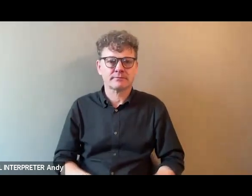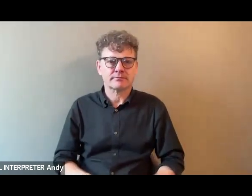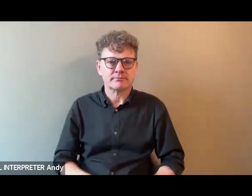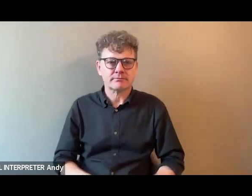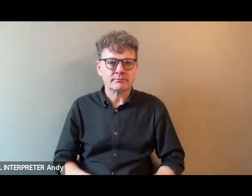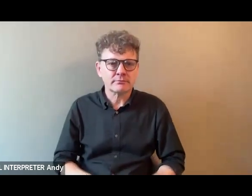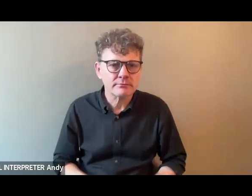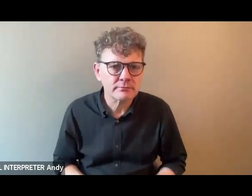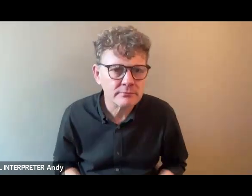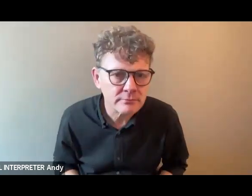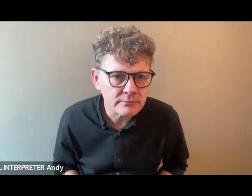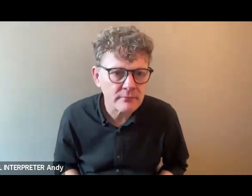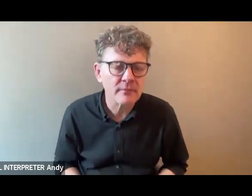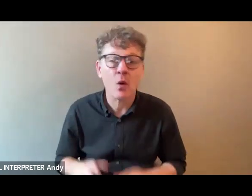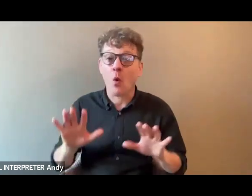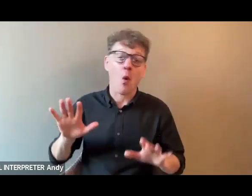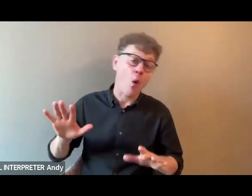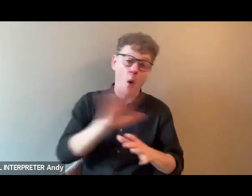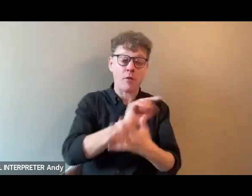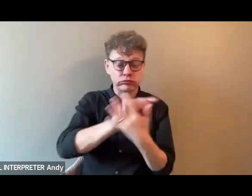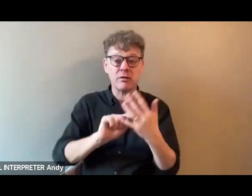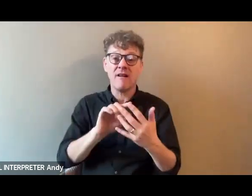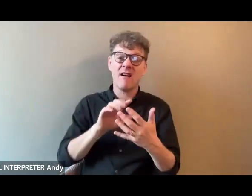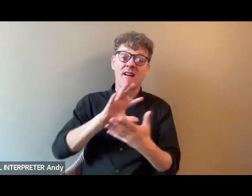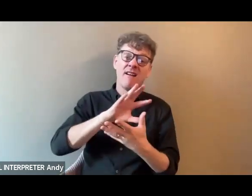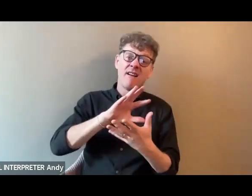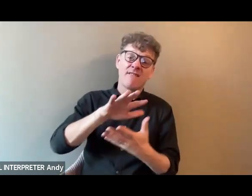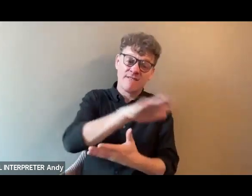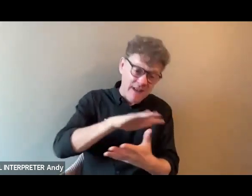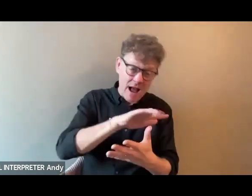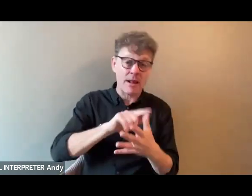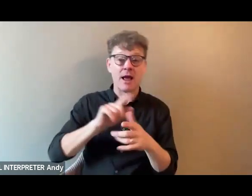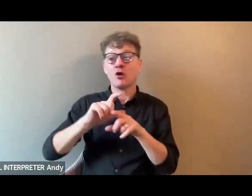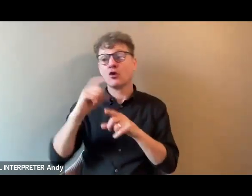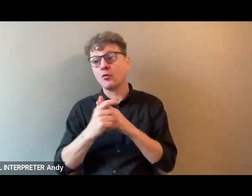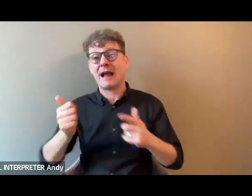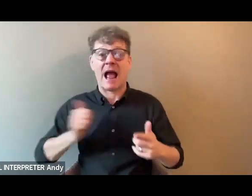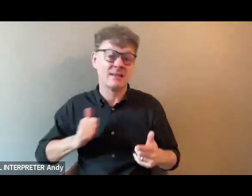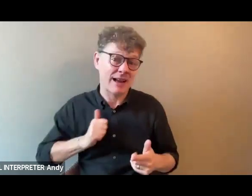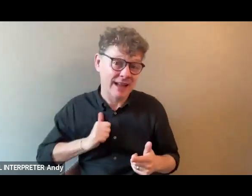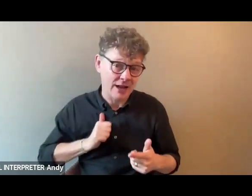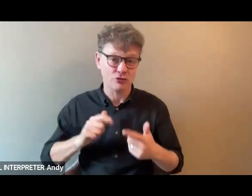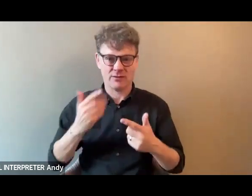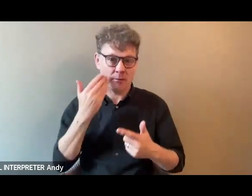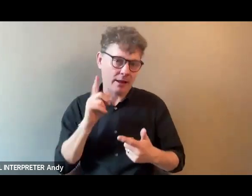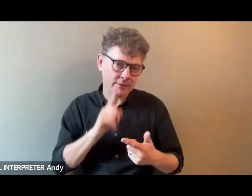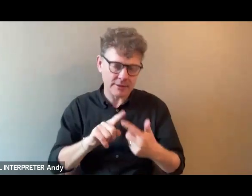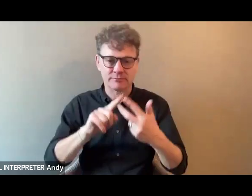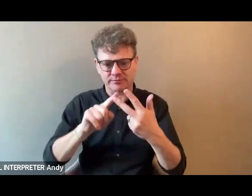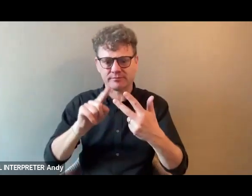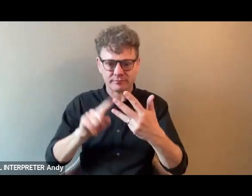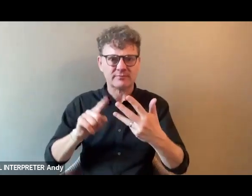all of the emotional pressures, family and then community expectations for Black women, and